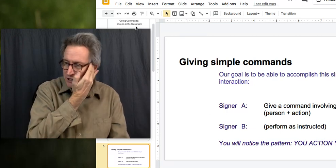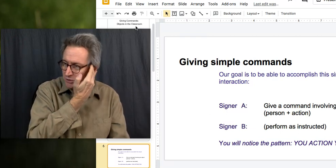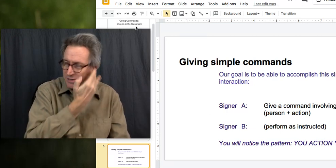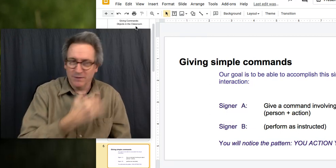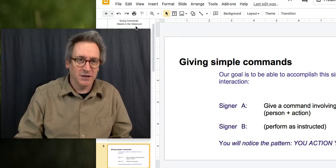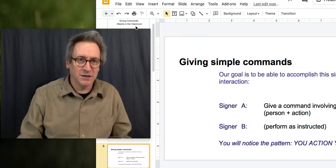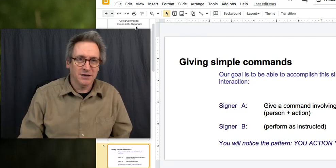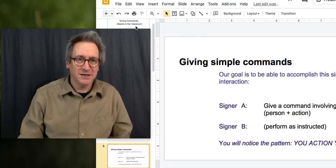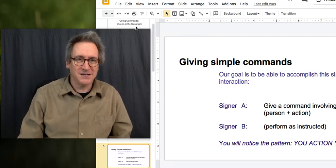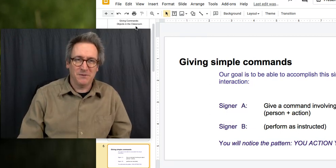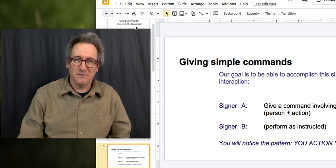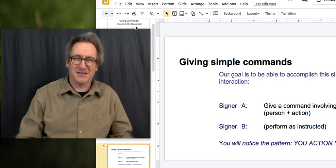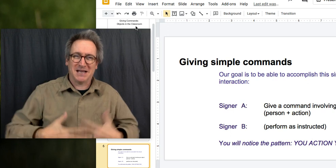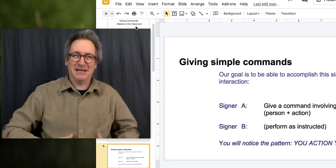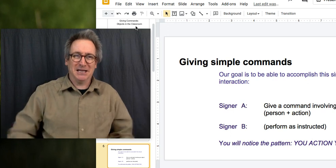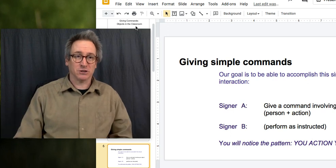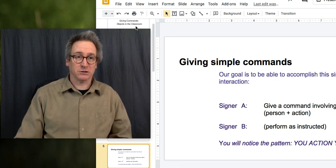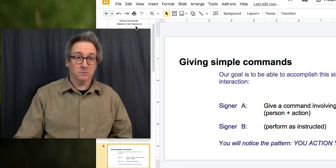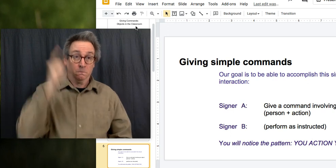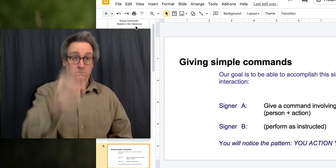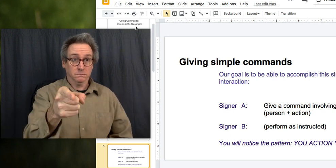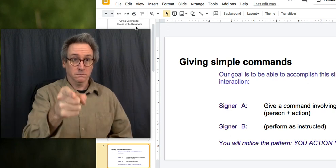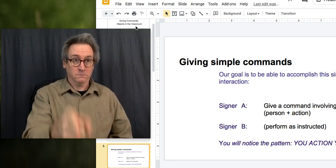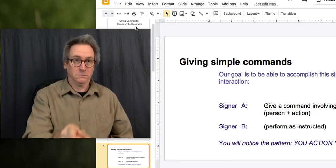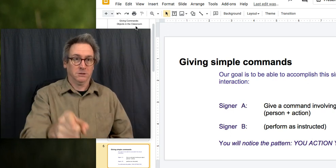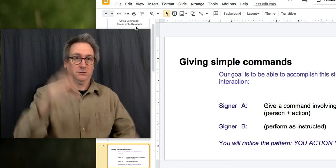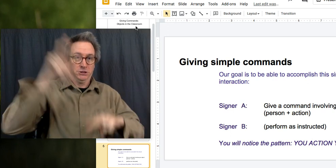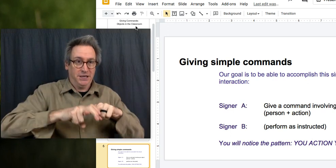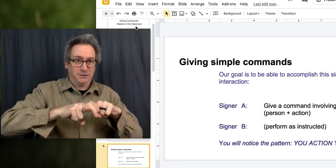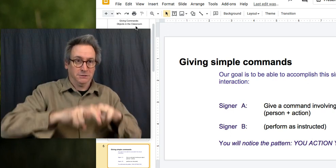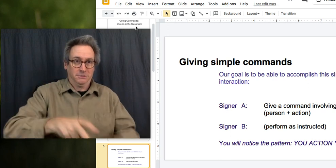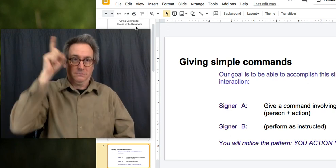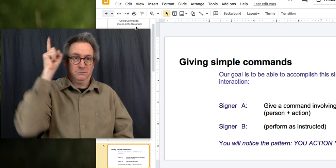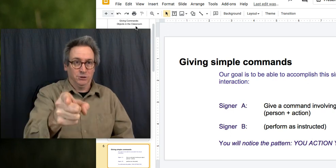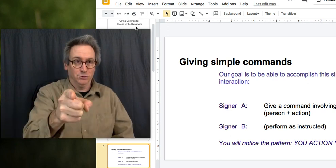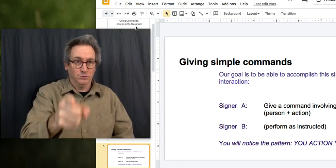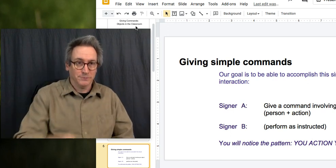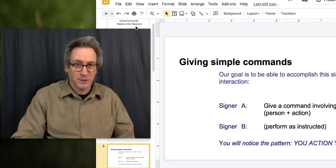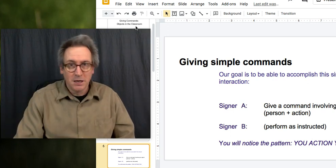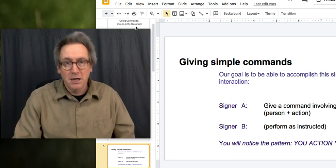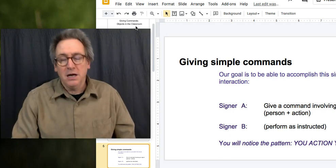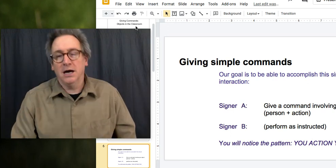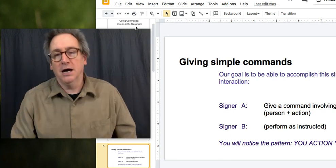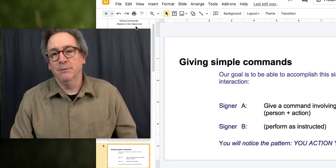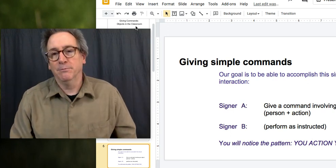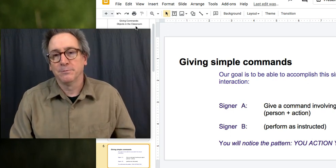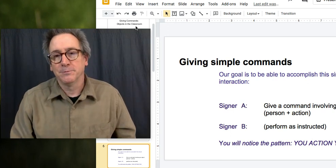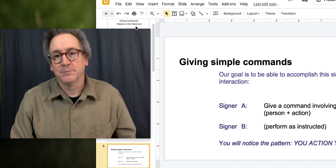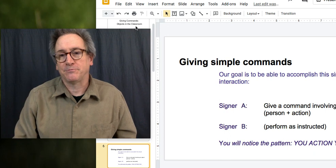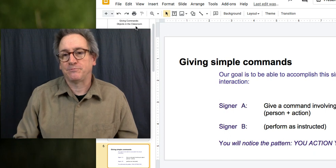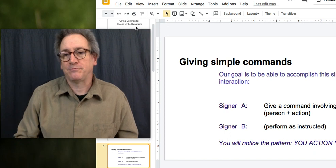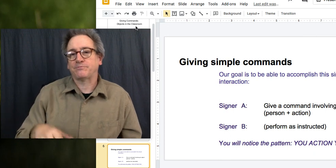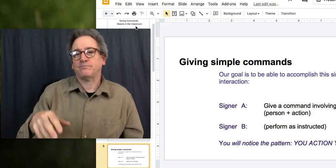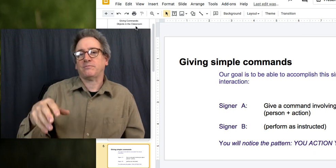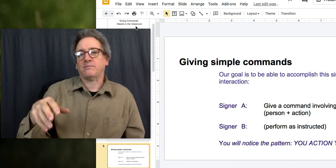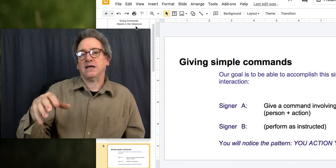to show some of the guy in the yellow shirt. Sit, you.